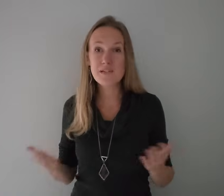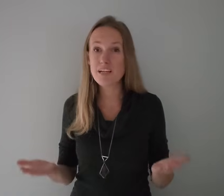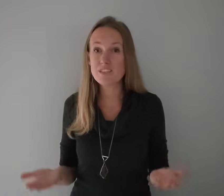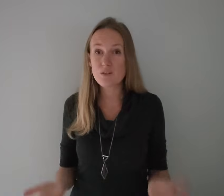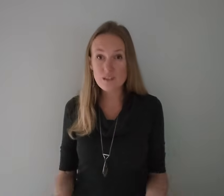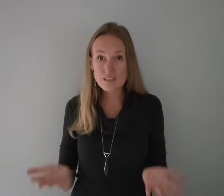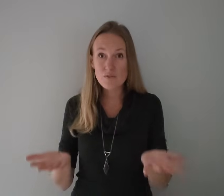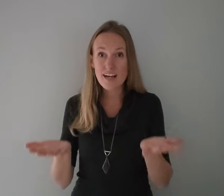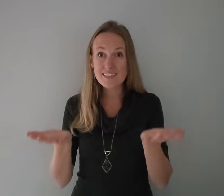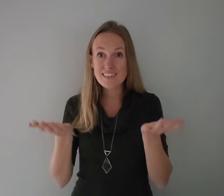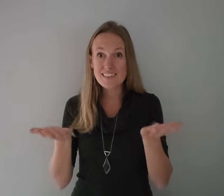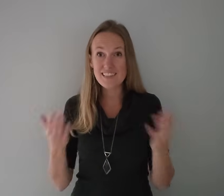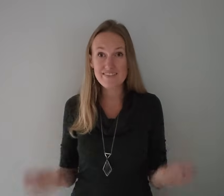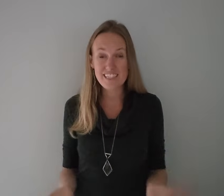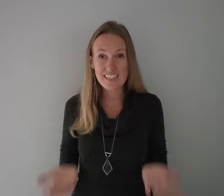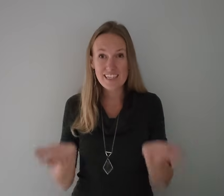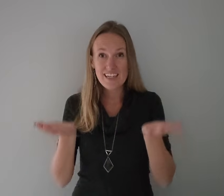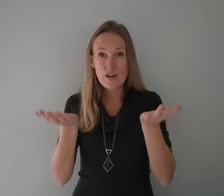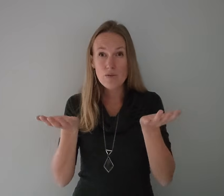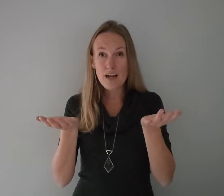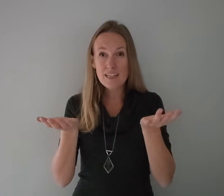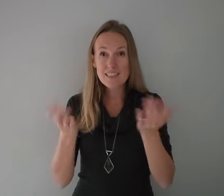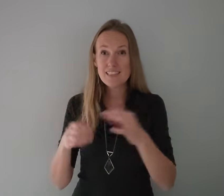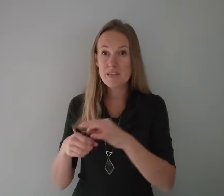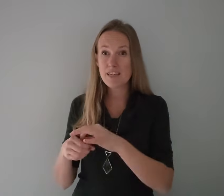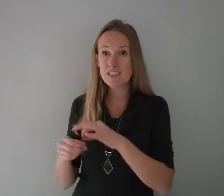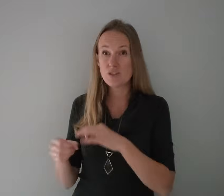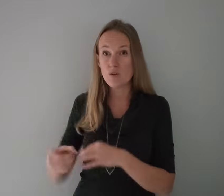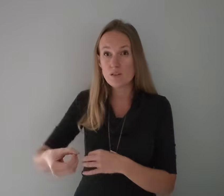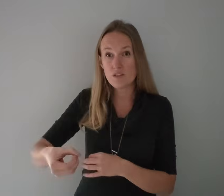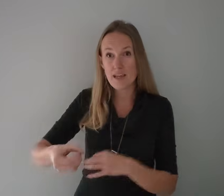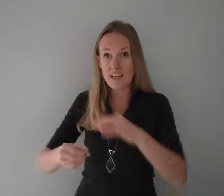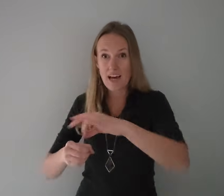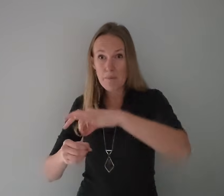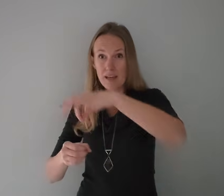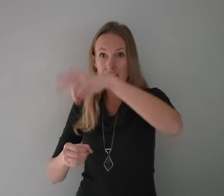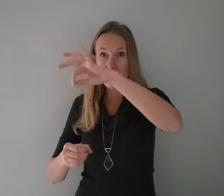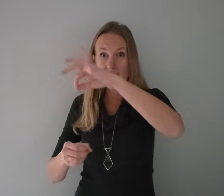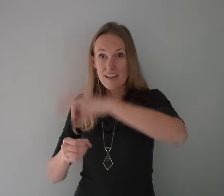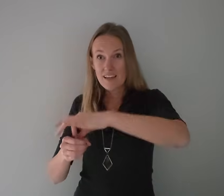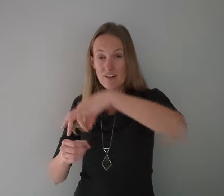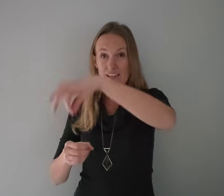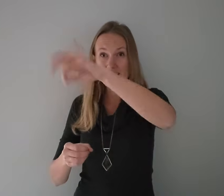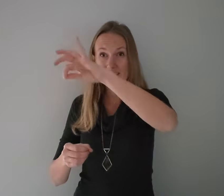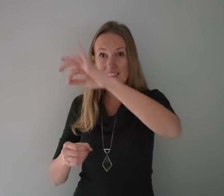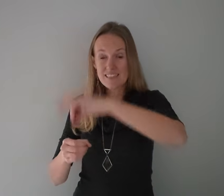my soul. So rises, lifting, rises in my soul. So you make a cup, you go like this,